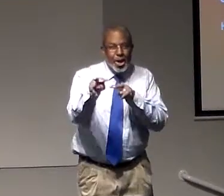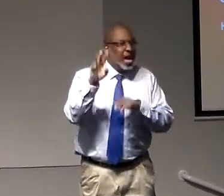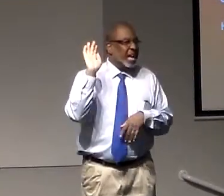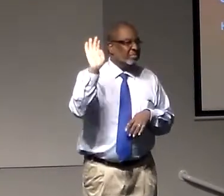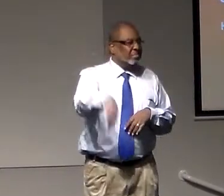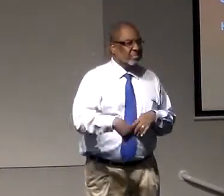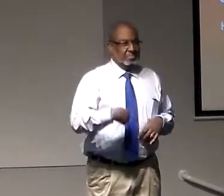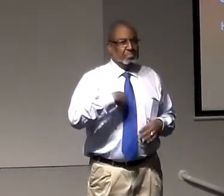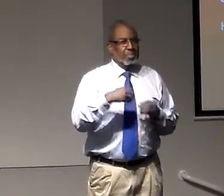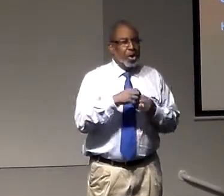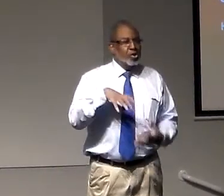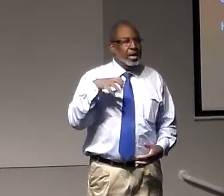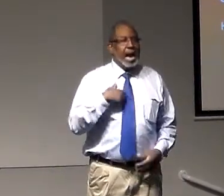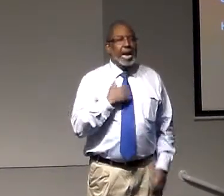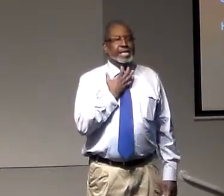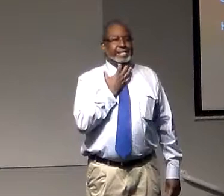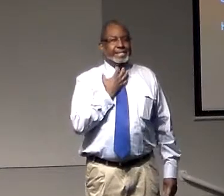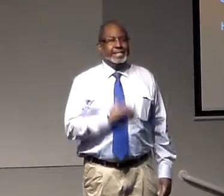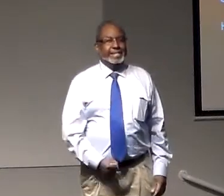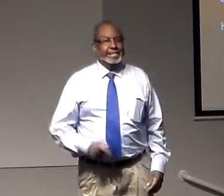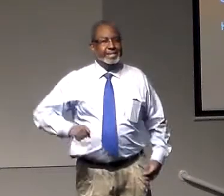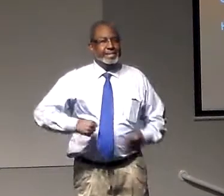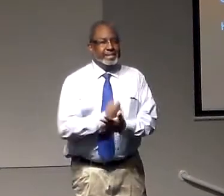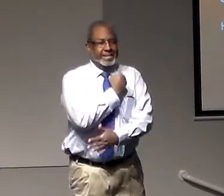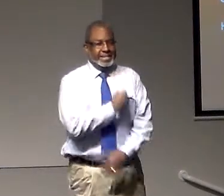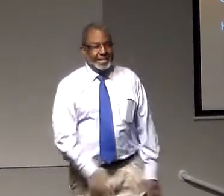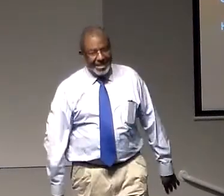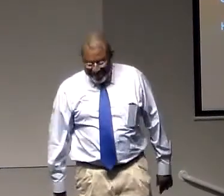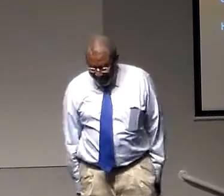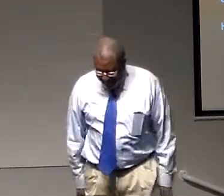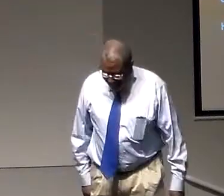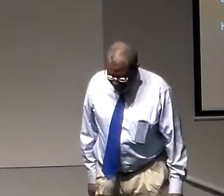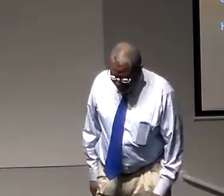Compared to look at him, I'm more rich, so they come to me.